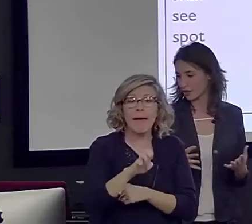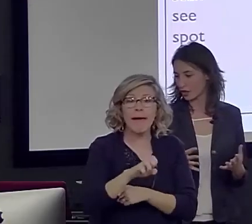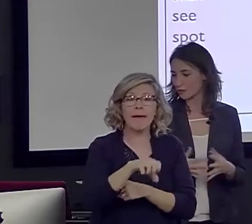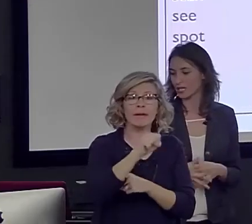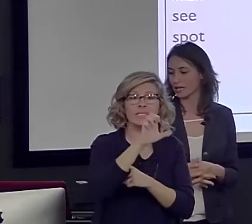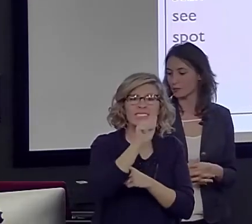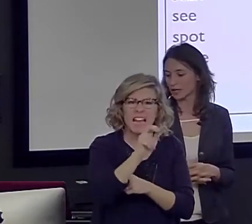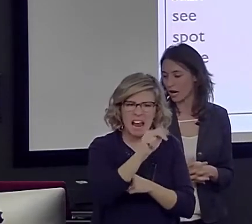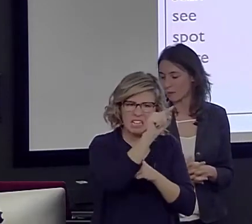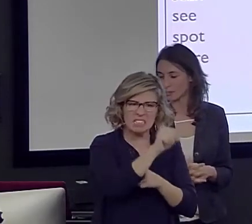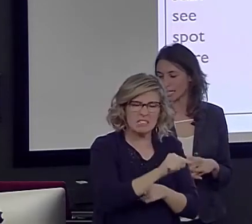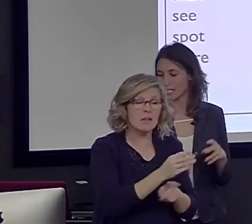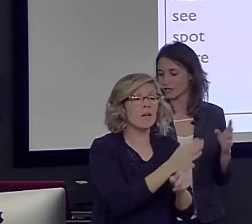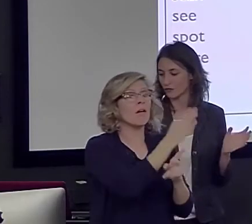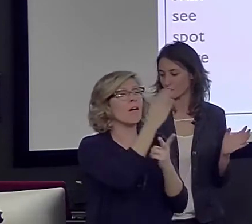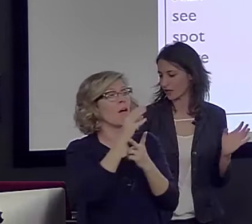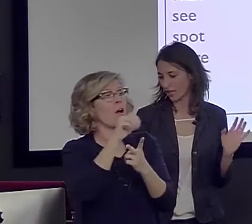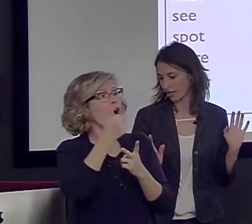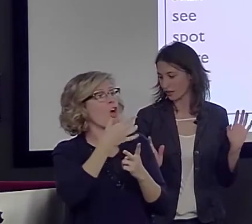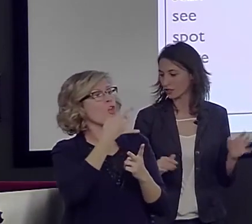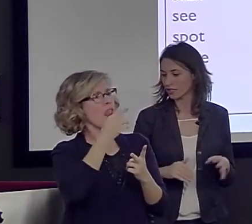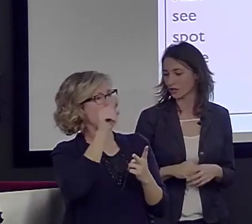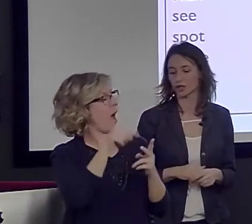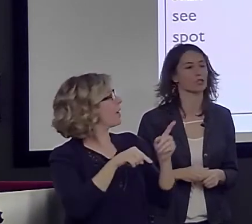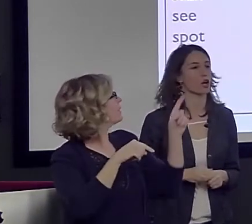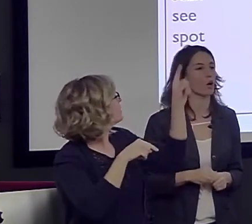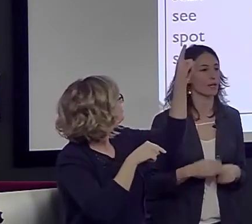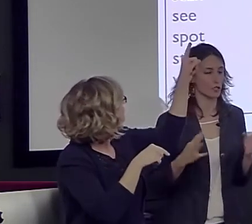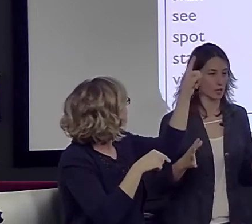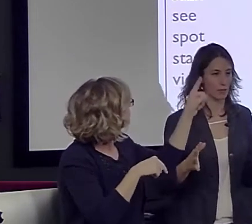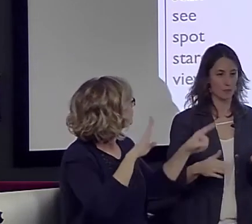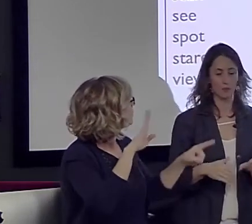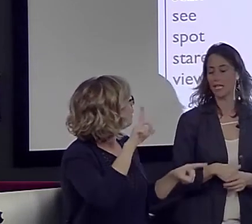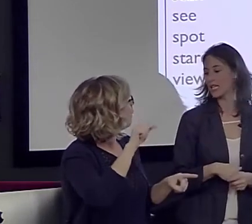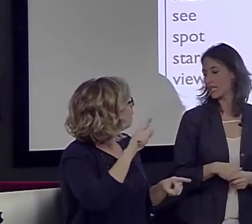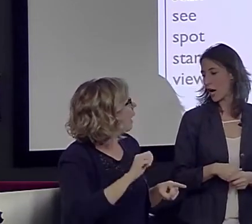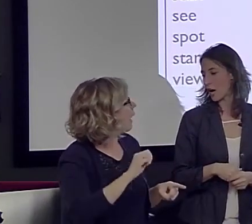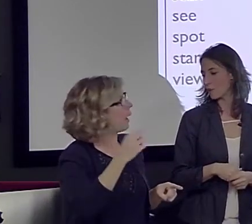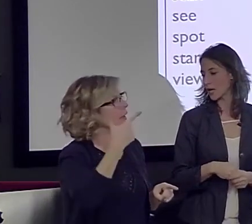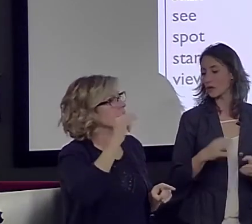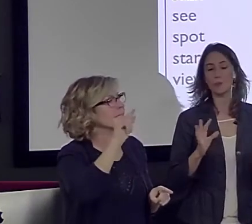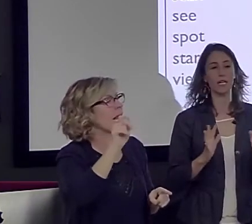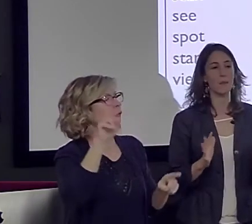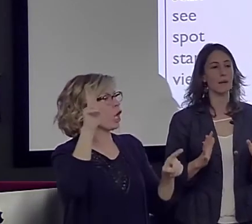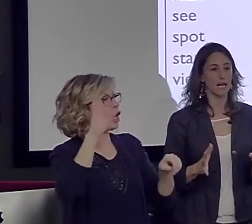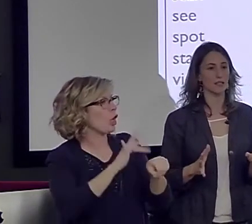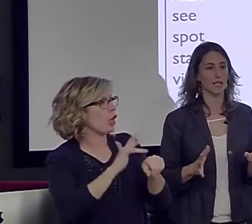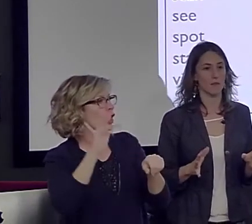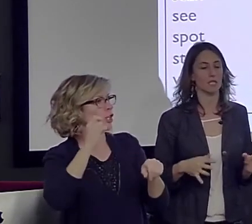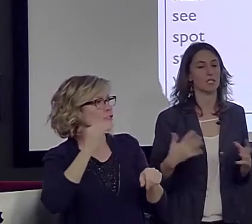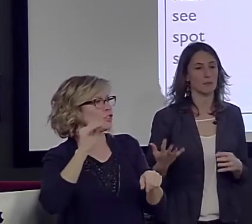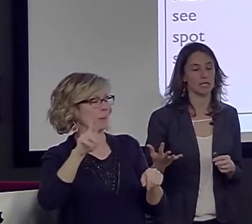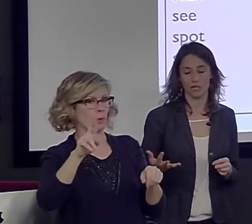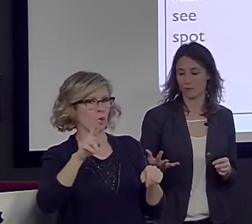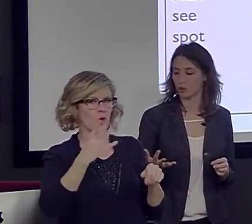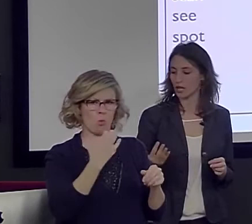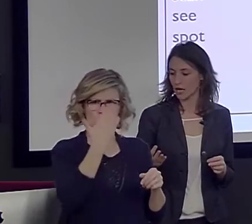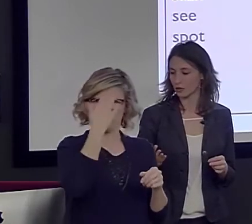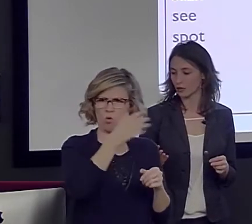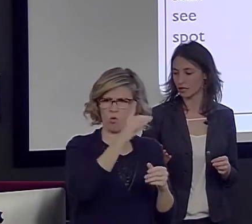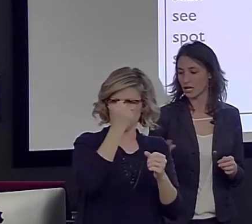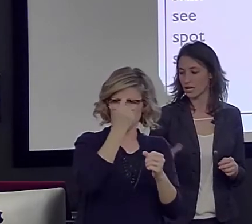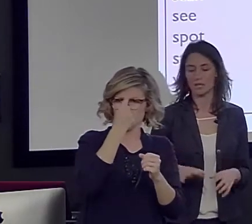as light verbs like blaze, flare, glitter, glow, and shimmer. And then we compared them to some